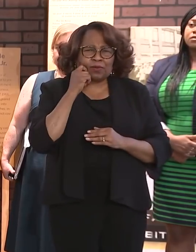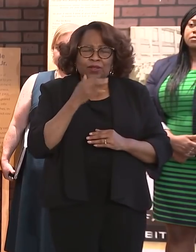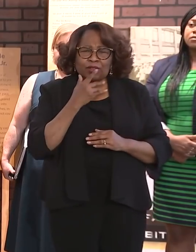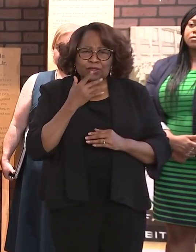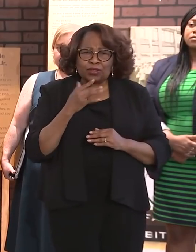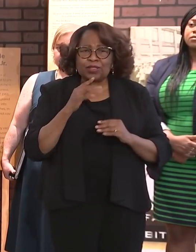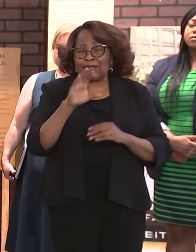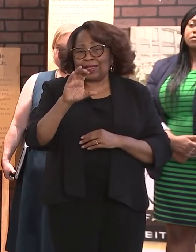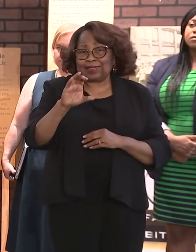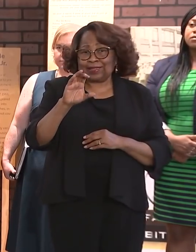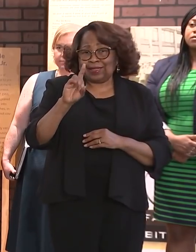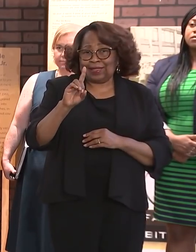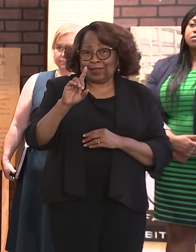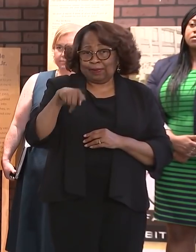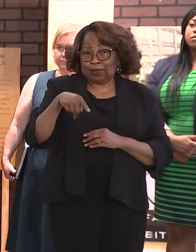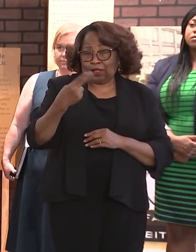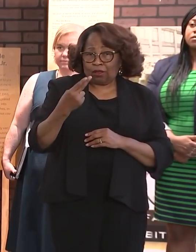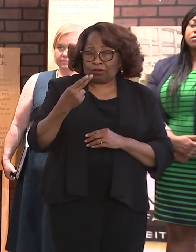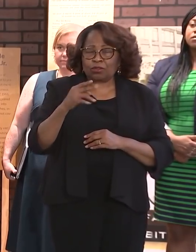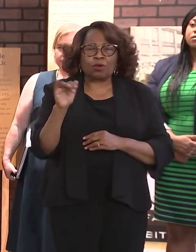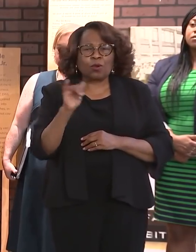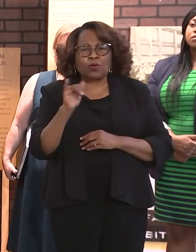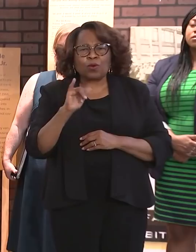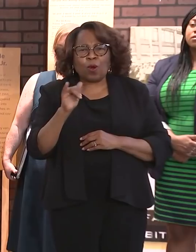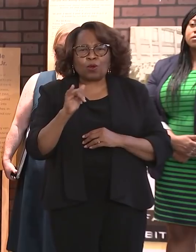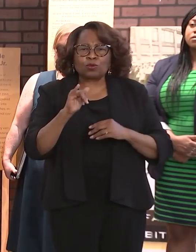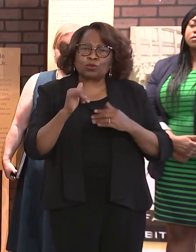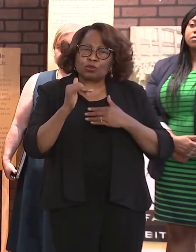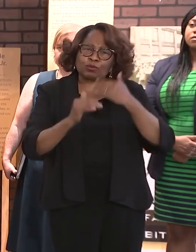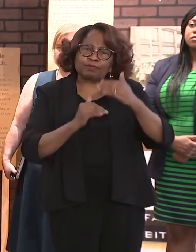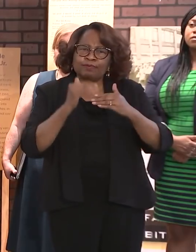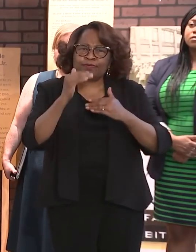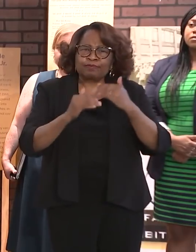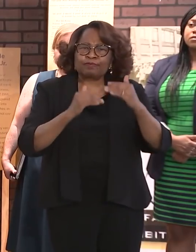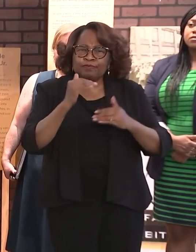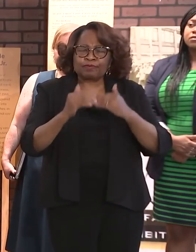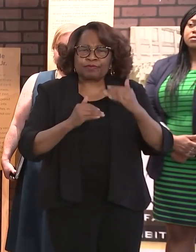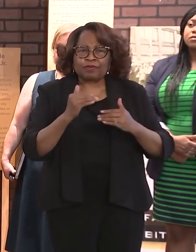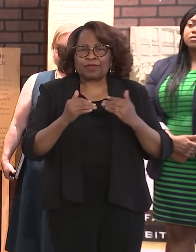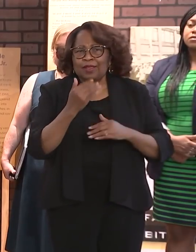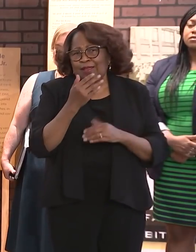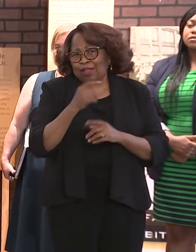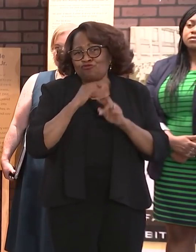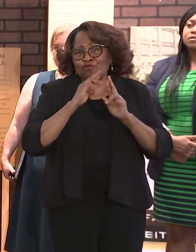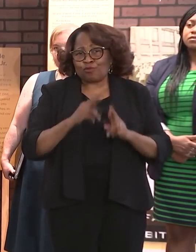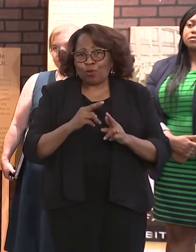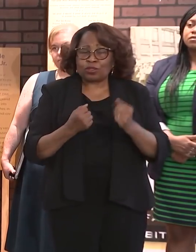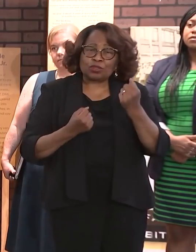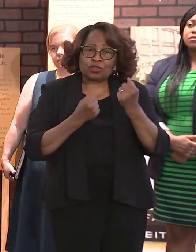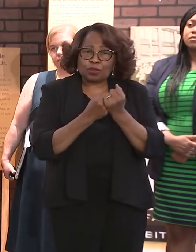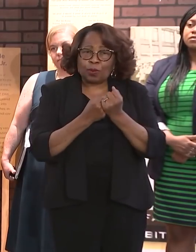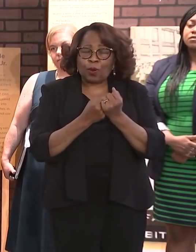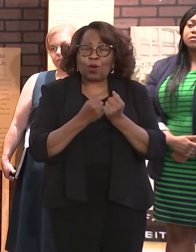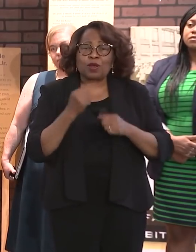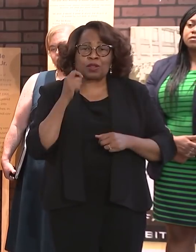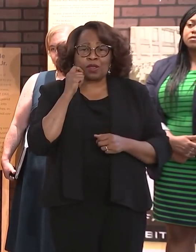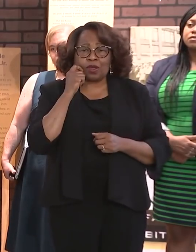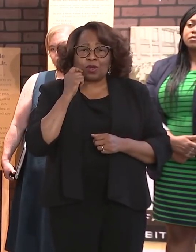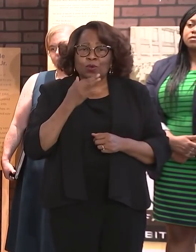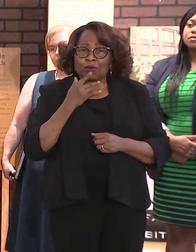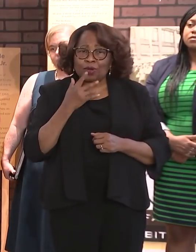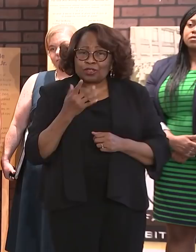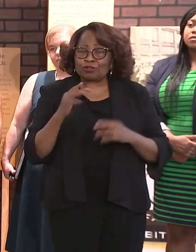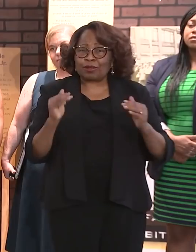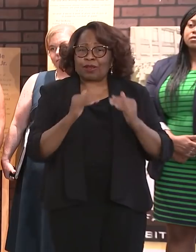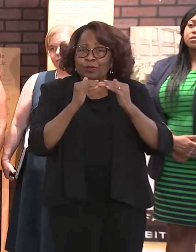role at CDPH. We've also advanced data reports and tools to support racial equity, as well as